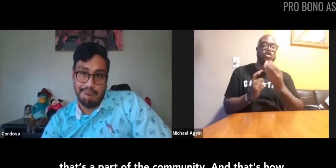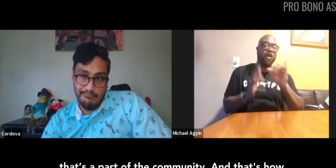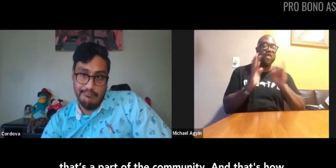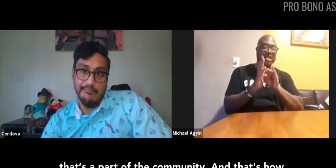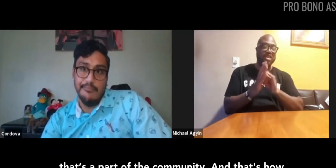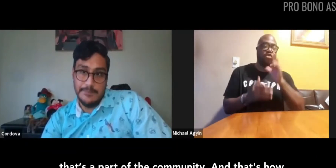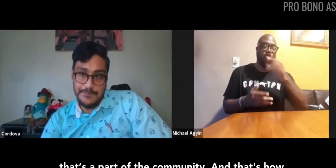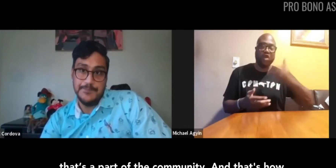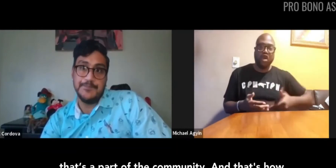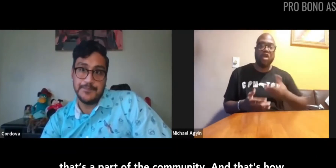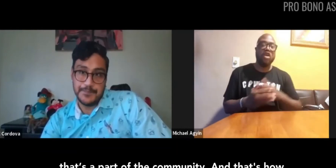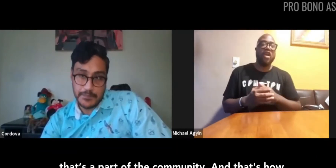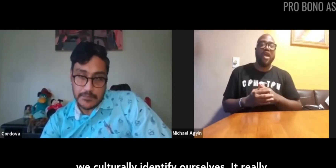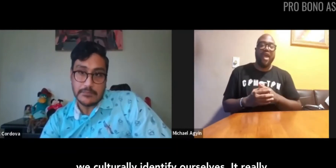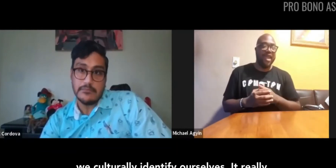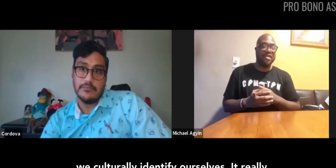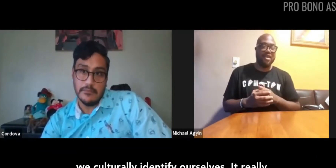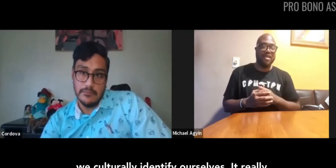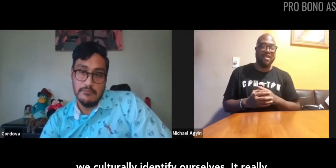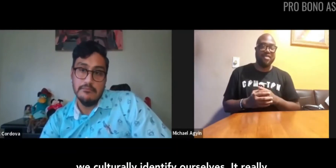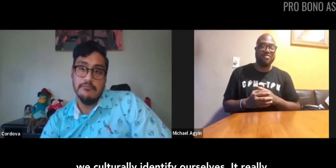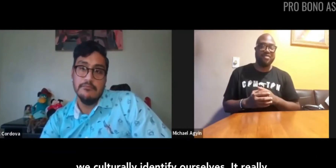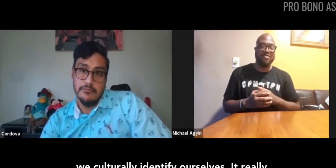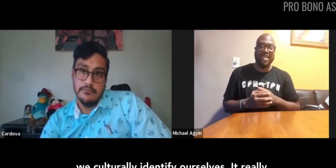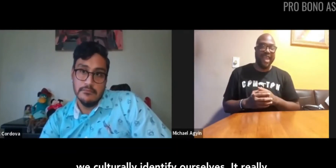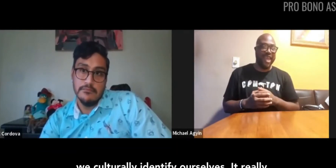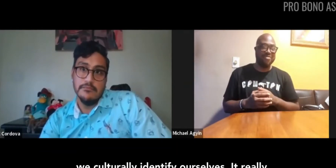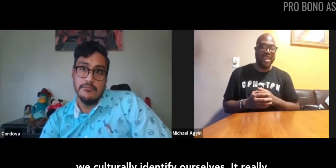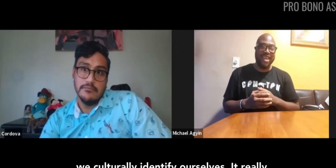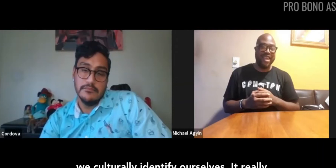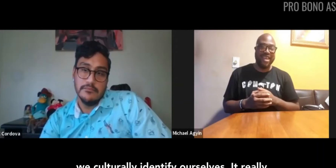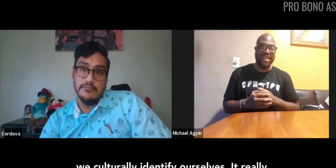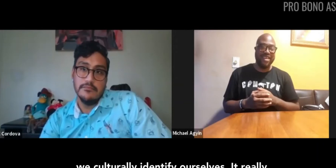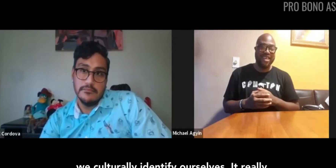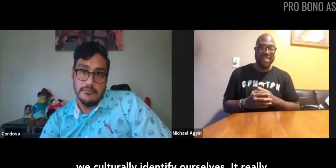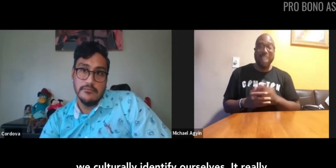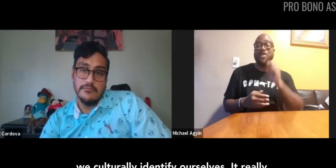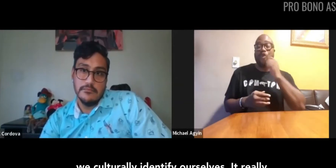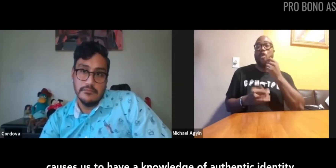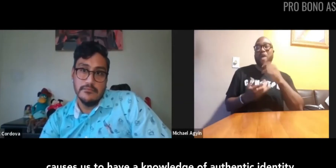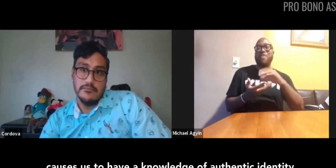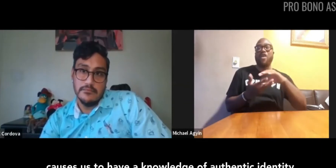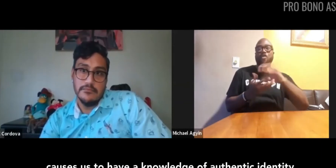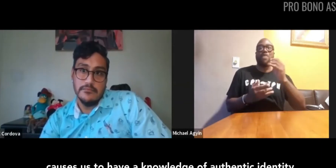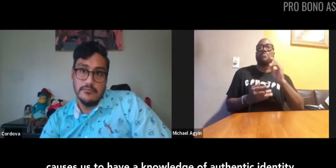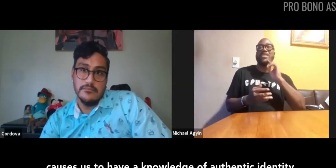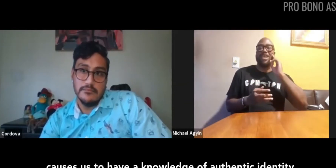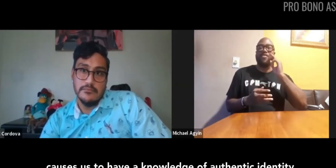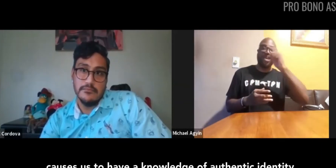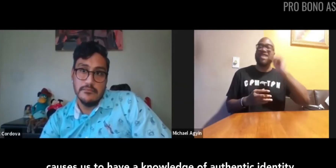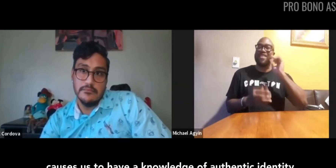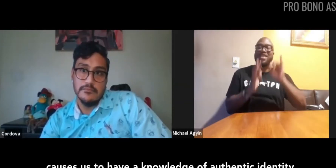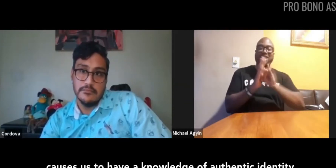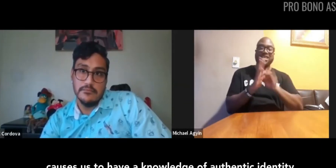community. And that's how we culturally identify ourselves. And it really causes us to